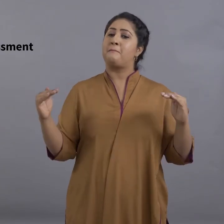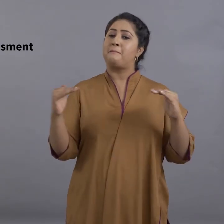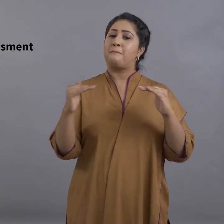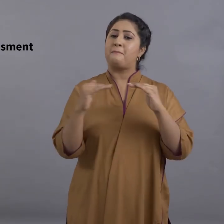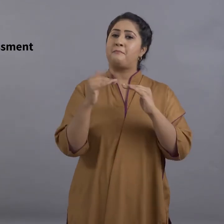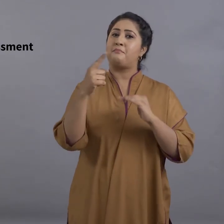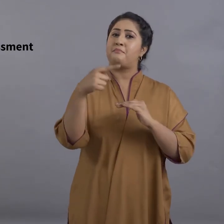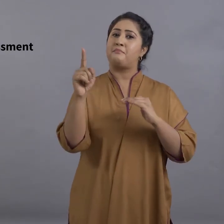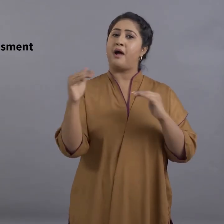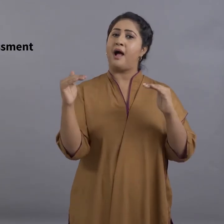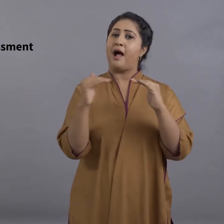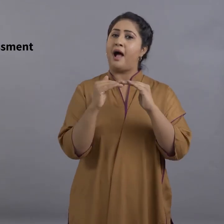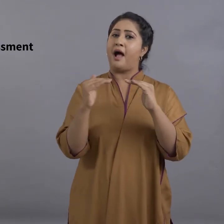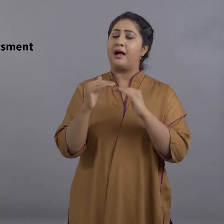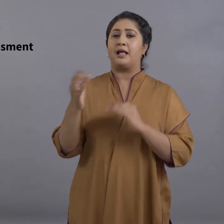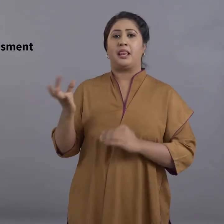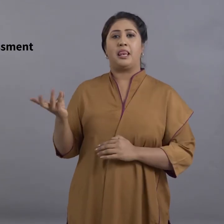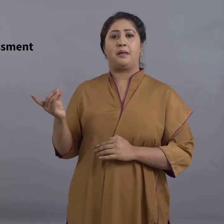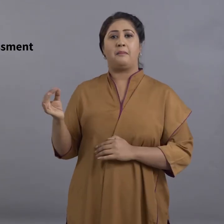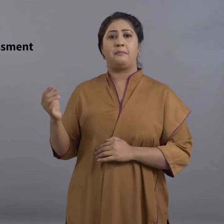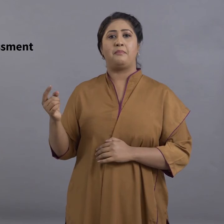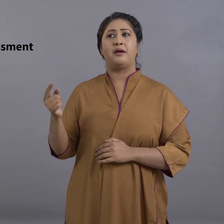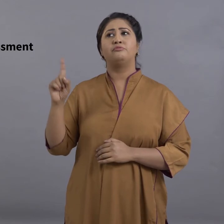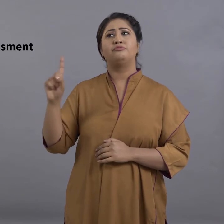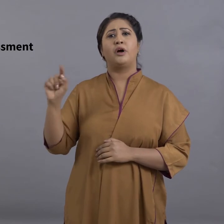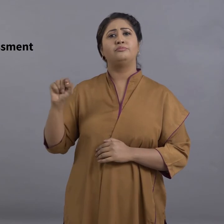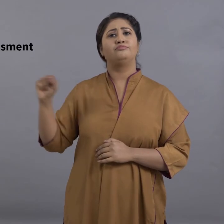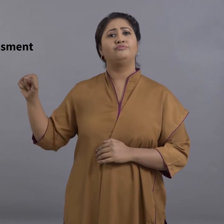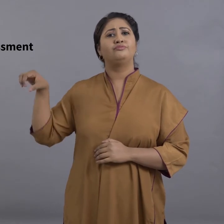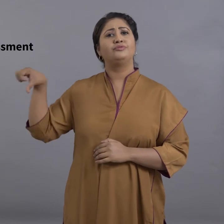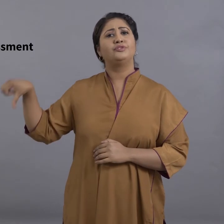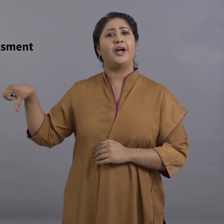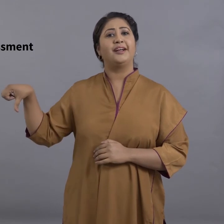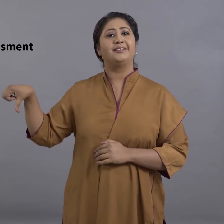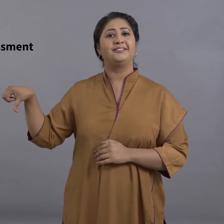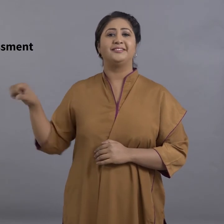Number Recognition 1 to 9 student.